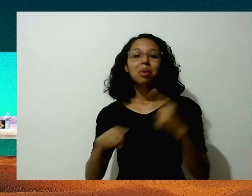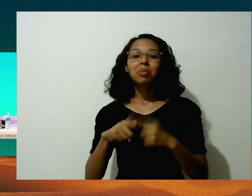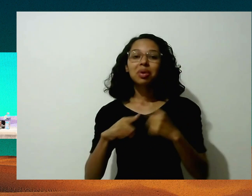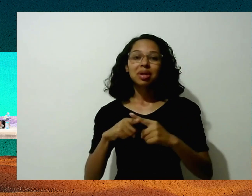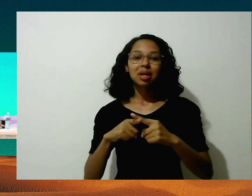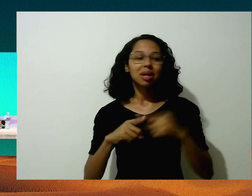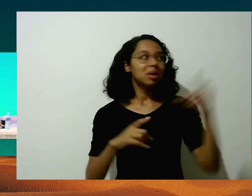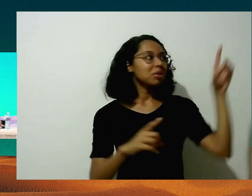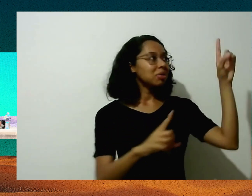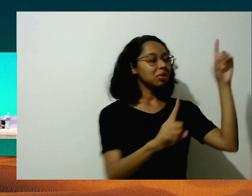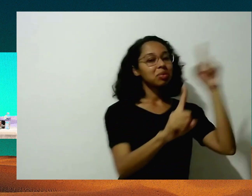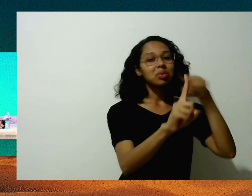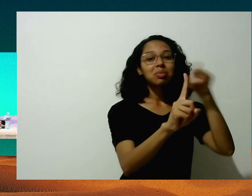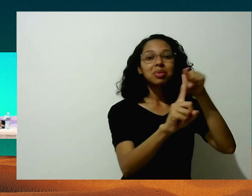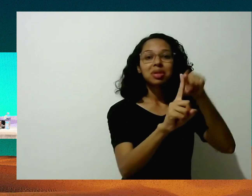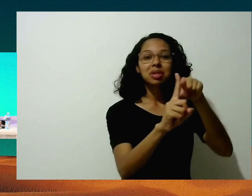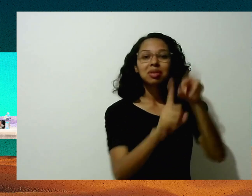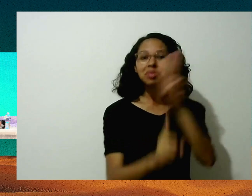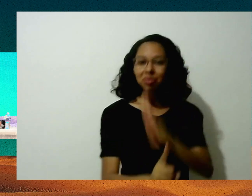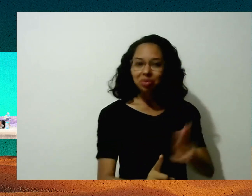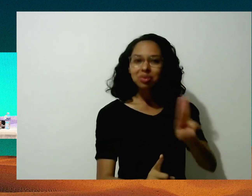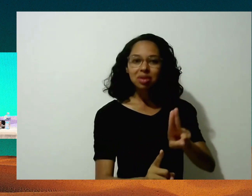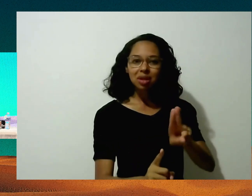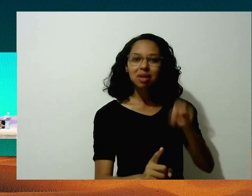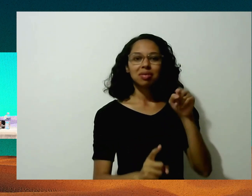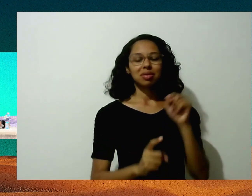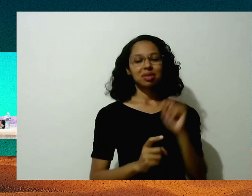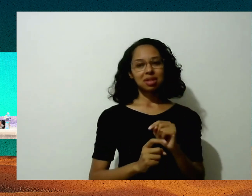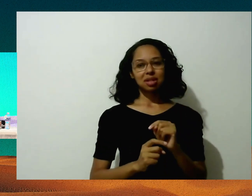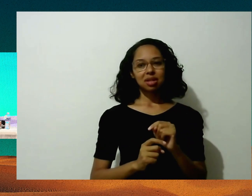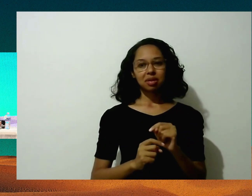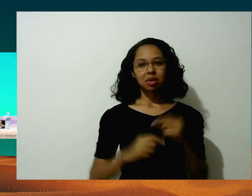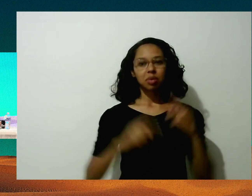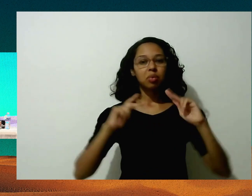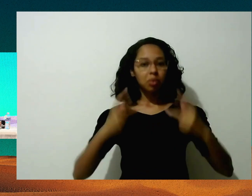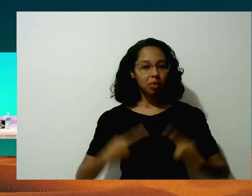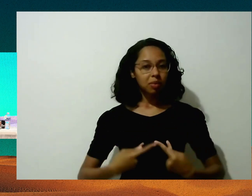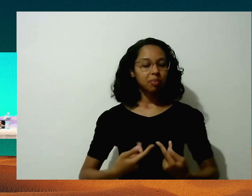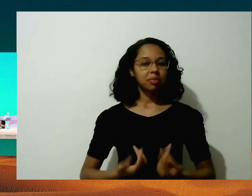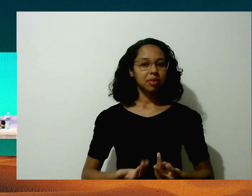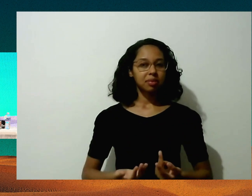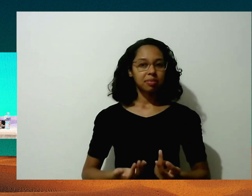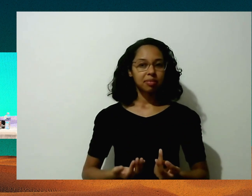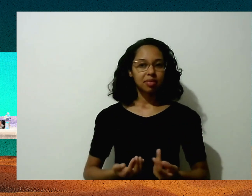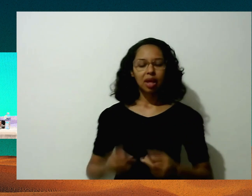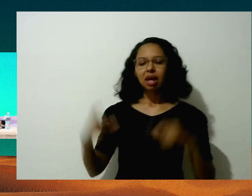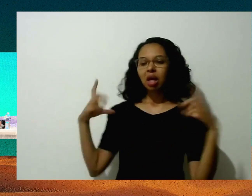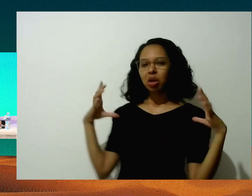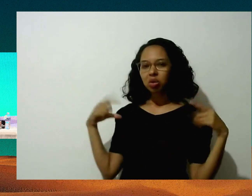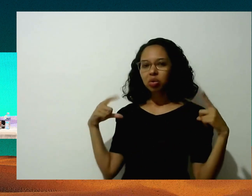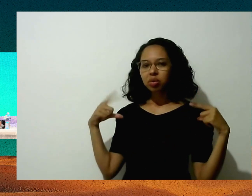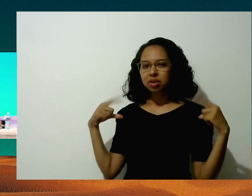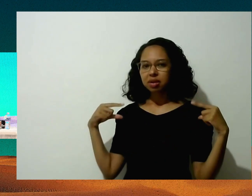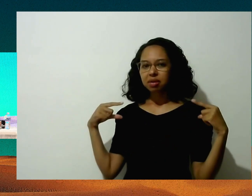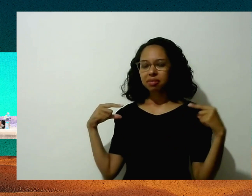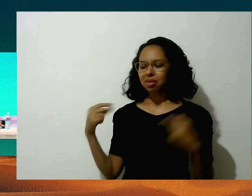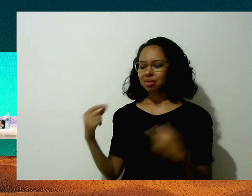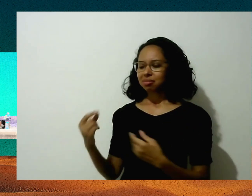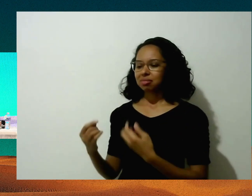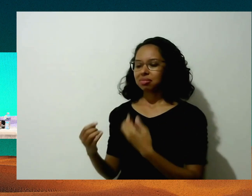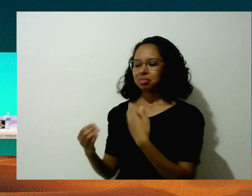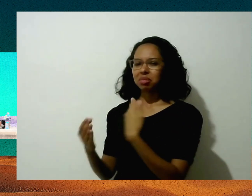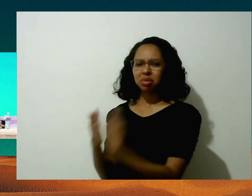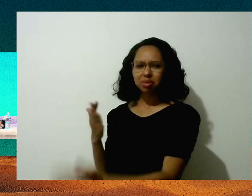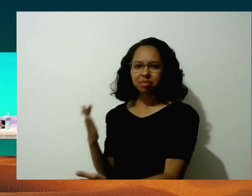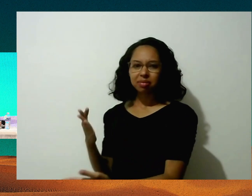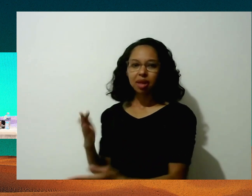in man to do his will. Se não deu certo com Lúcifer, If it didn't work well with Lucifer, tem que dar certo com o